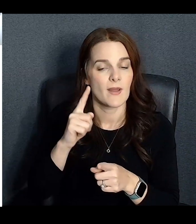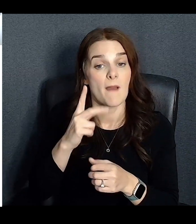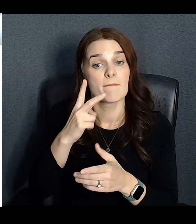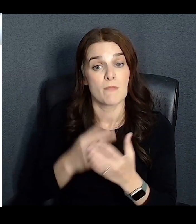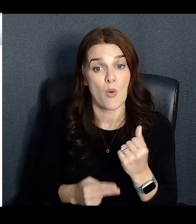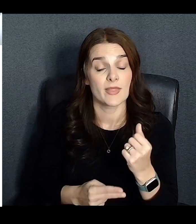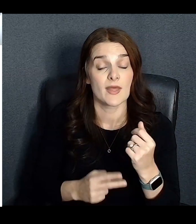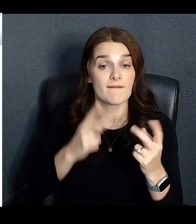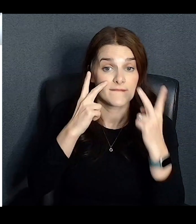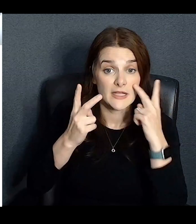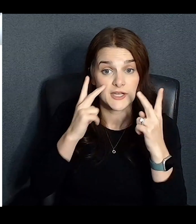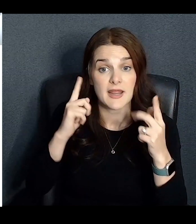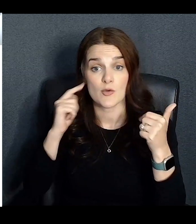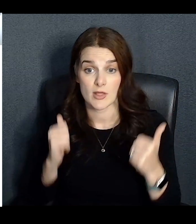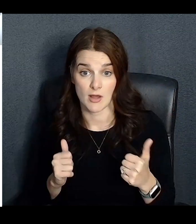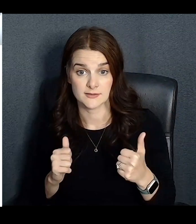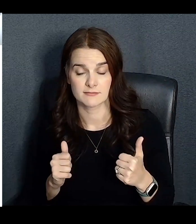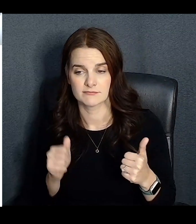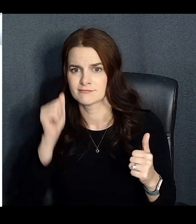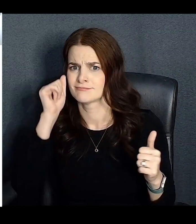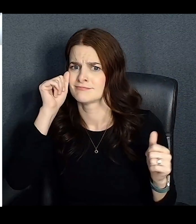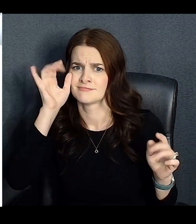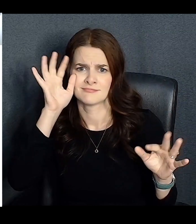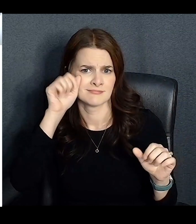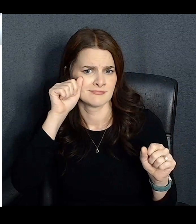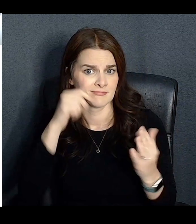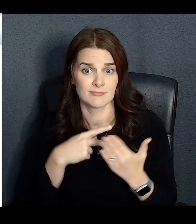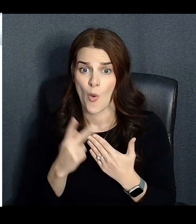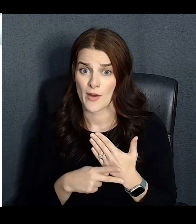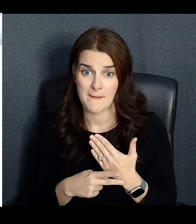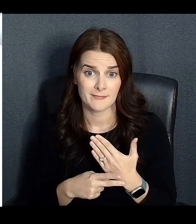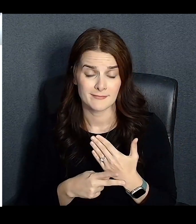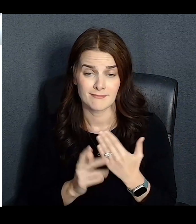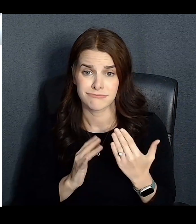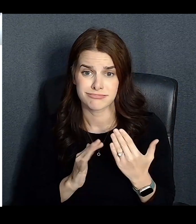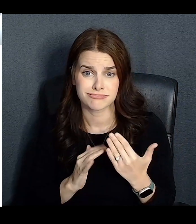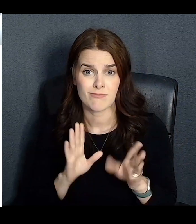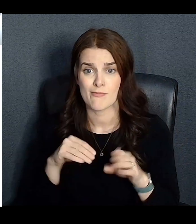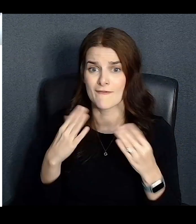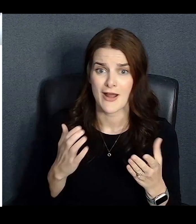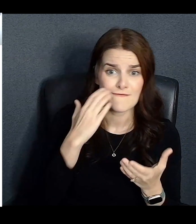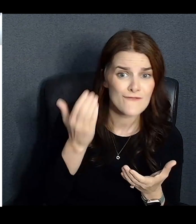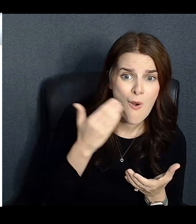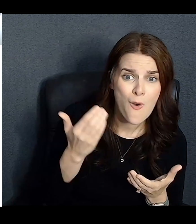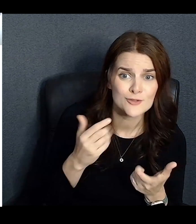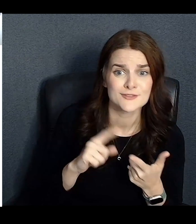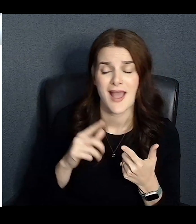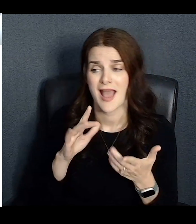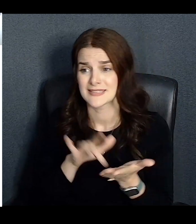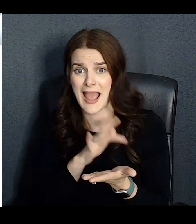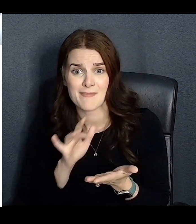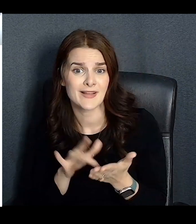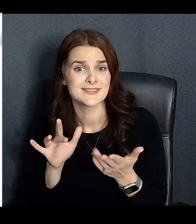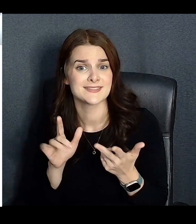a combination of vision and hearing loss. It's a fantastic program to get people phones,